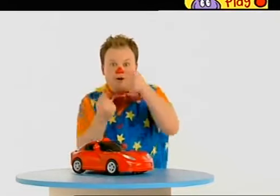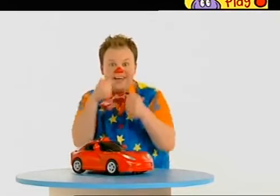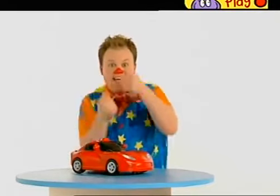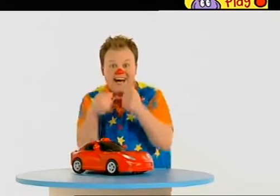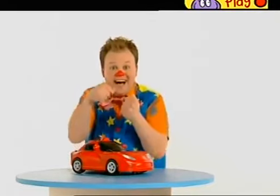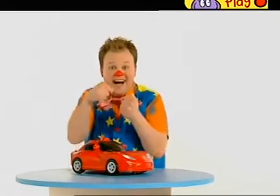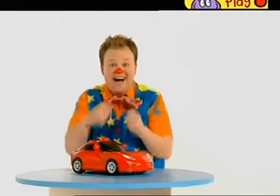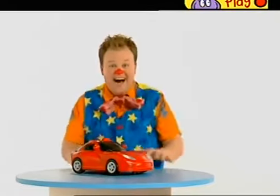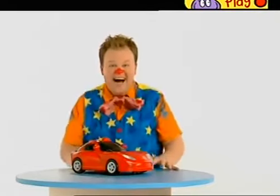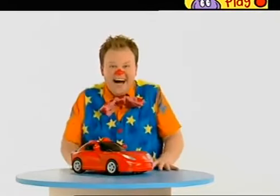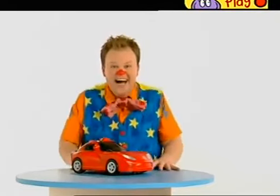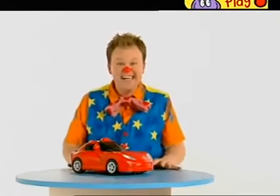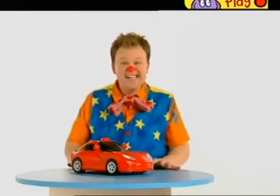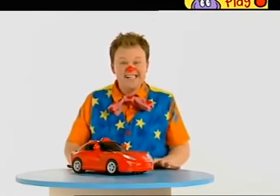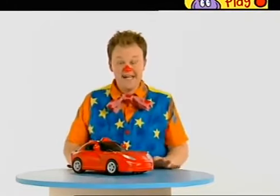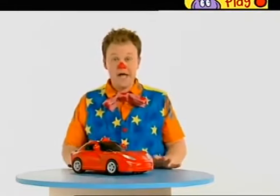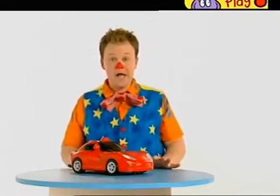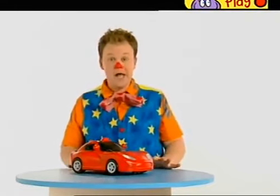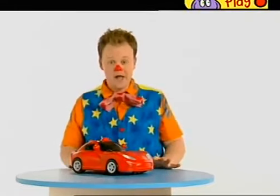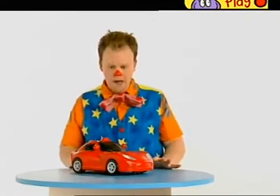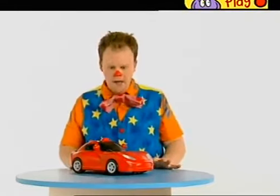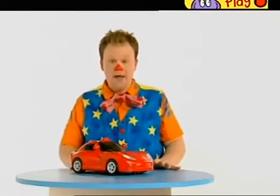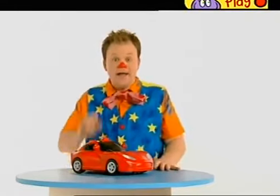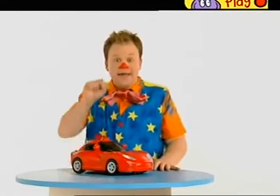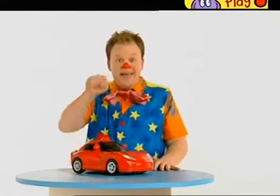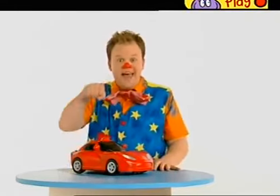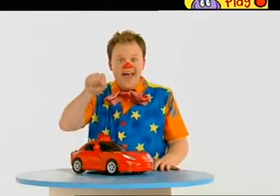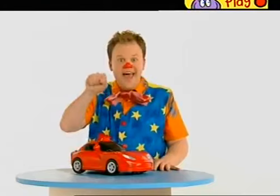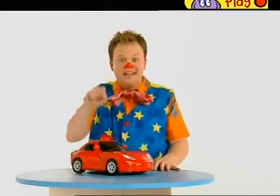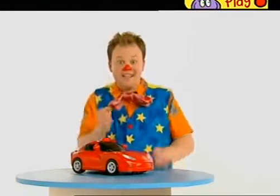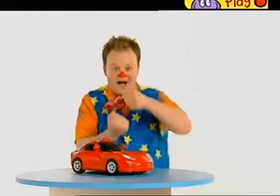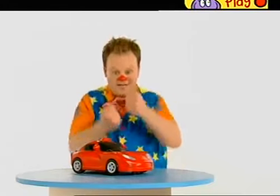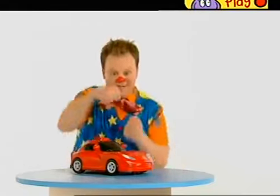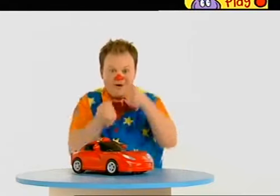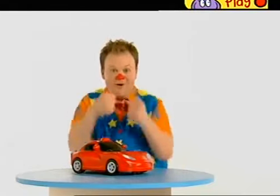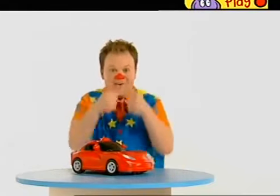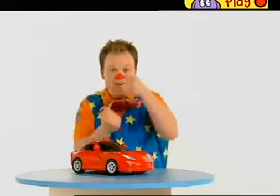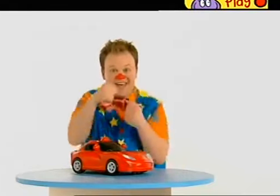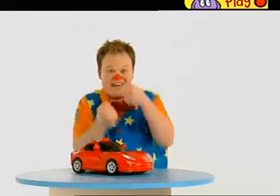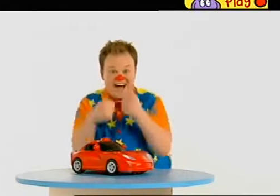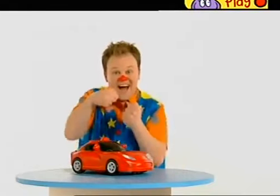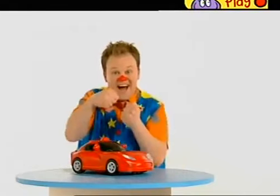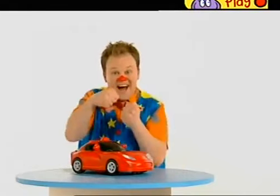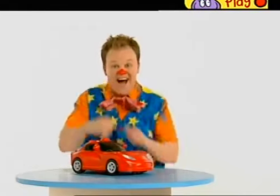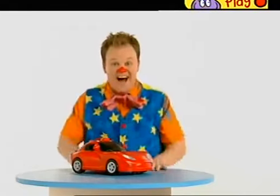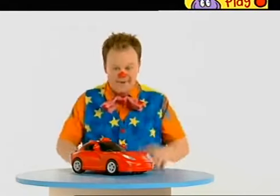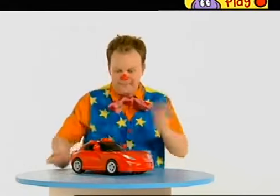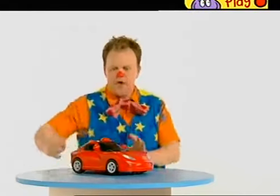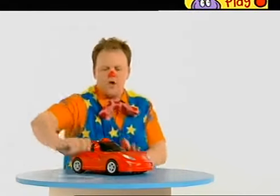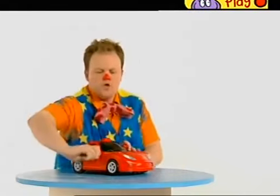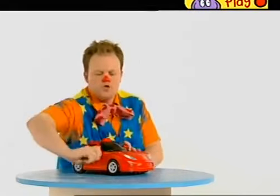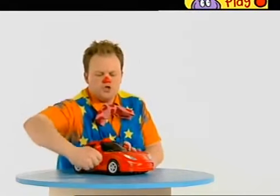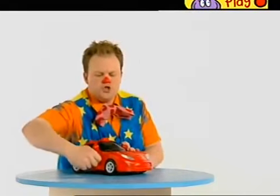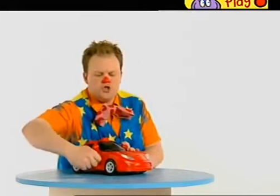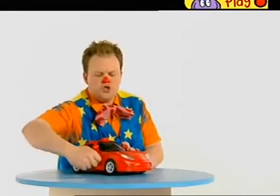toy car! A toy car, Mr. Tumble? Yes, a toy car!